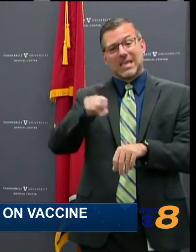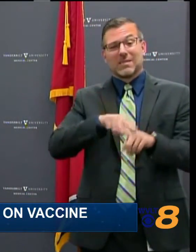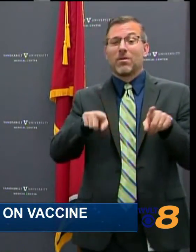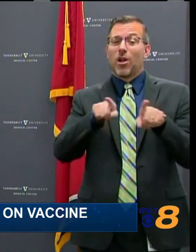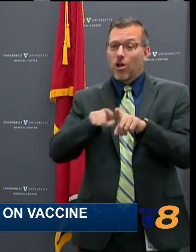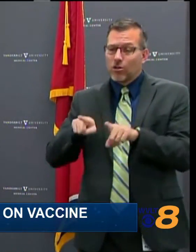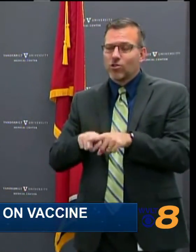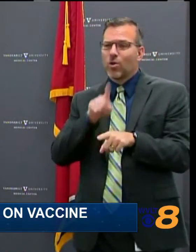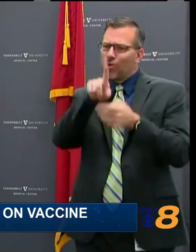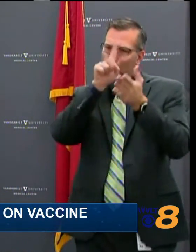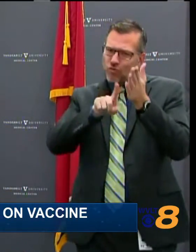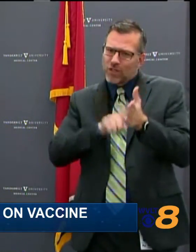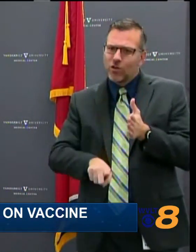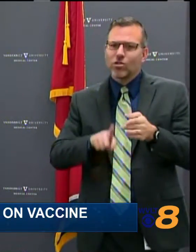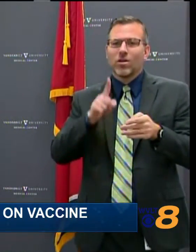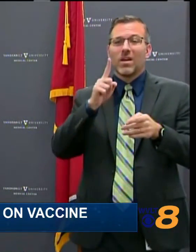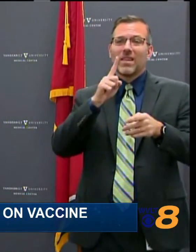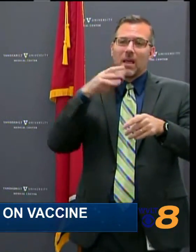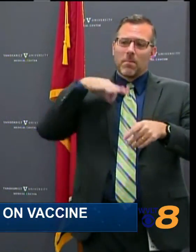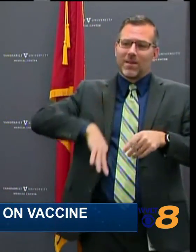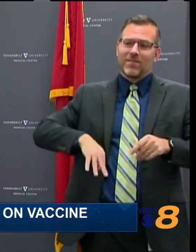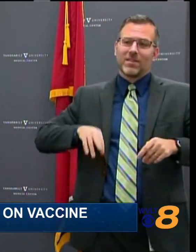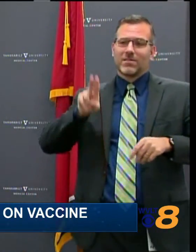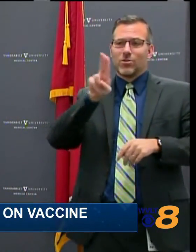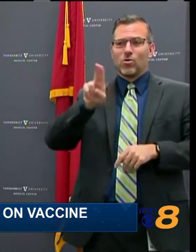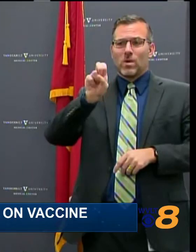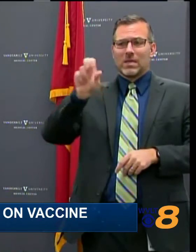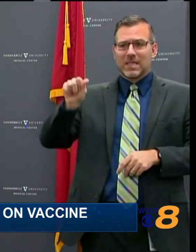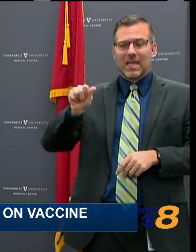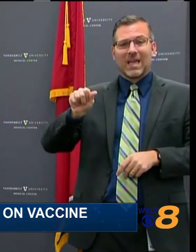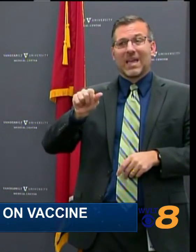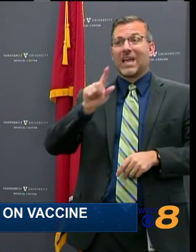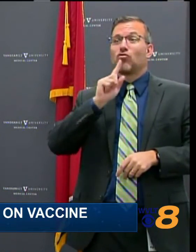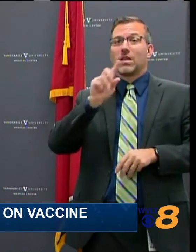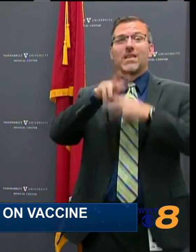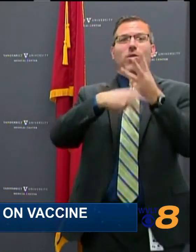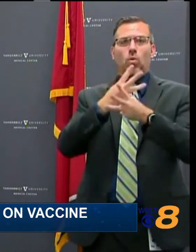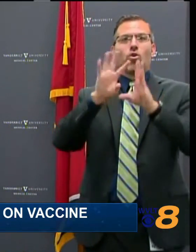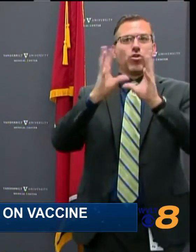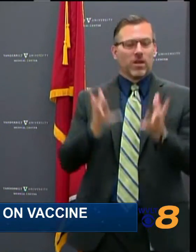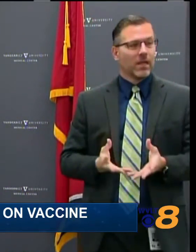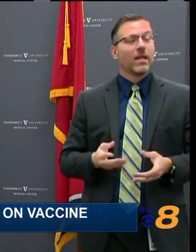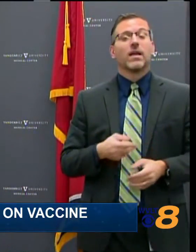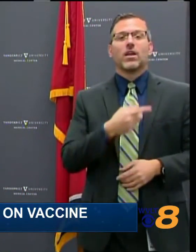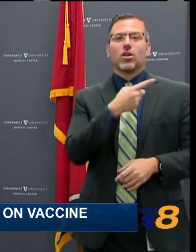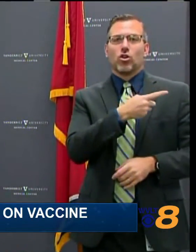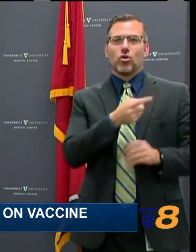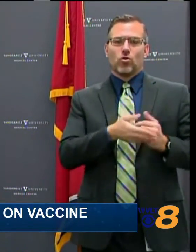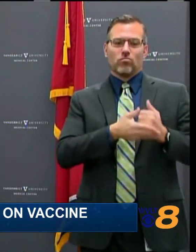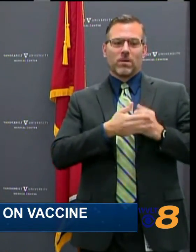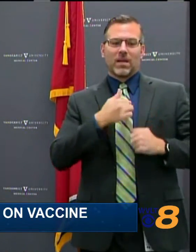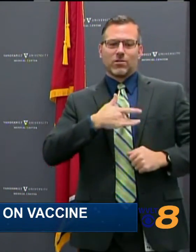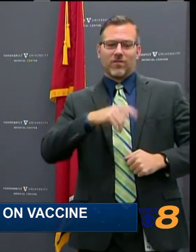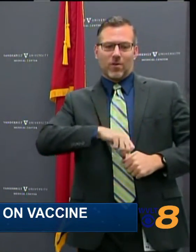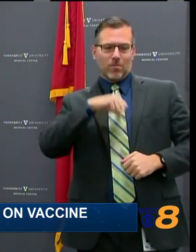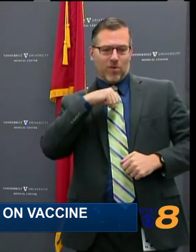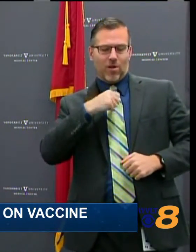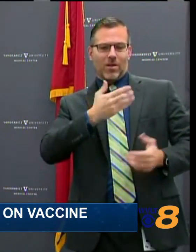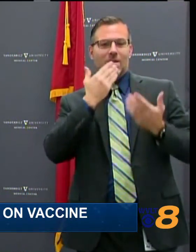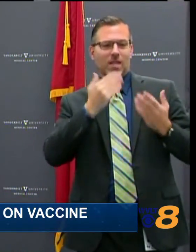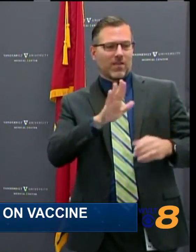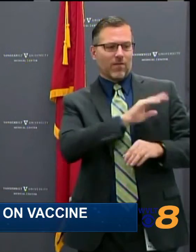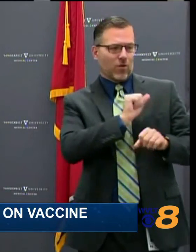that you've made to the country and to the world in this pandemic. You make all of Tennessee very proud, and we are very grateful for the work